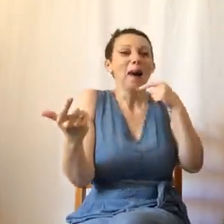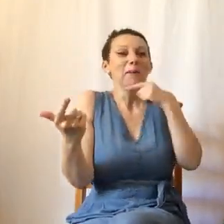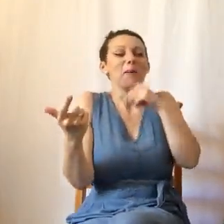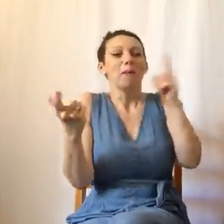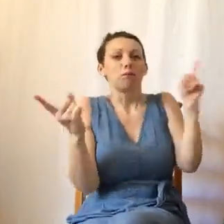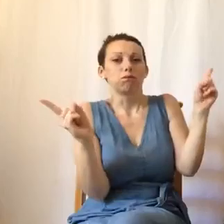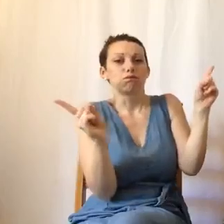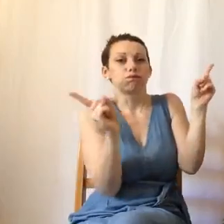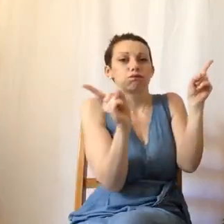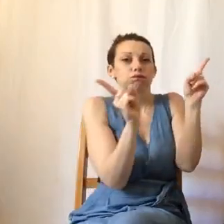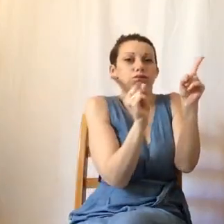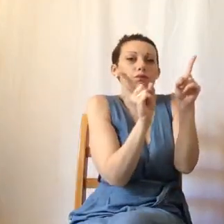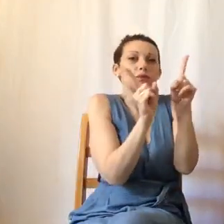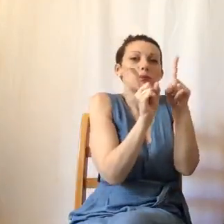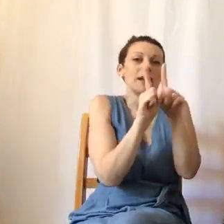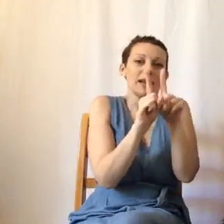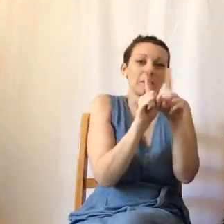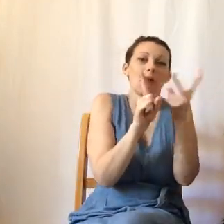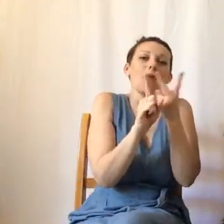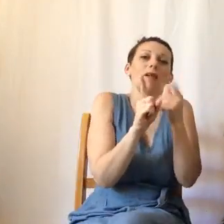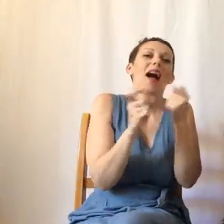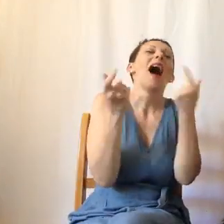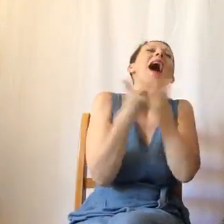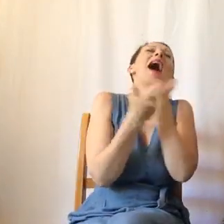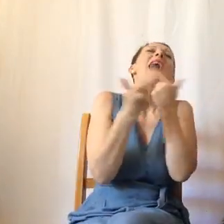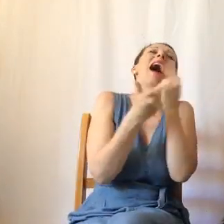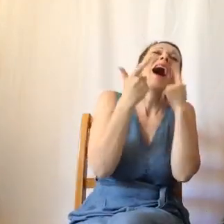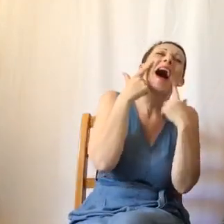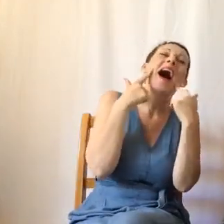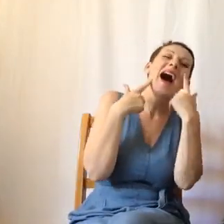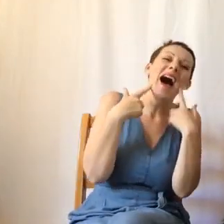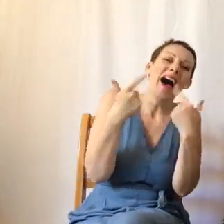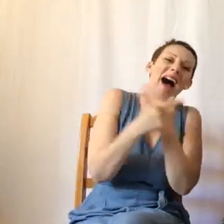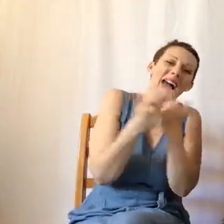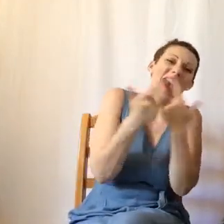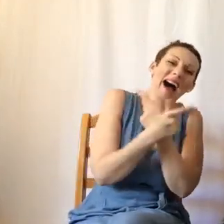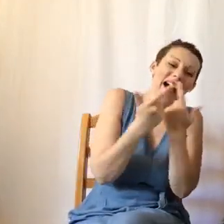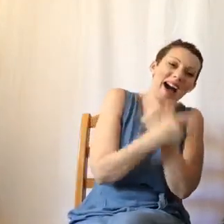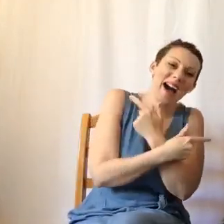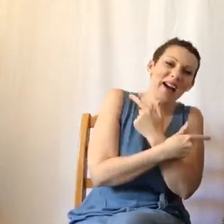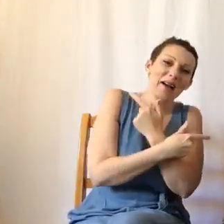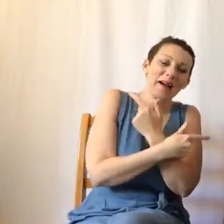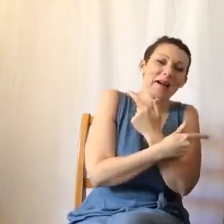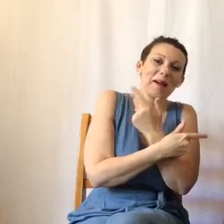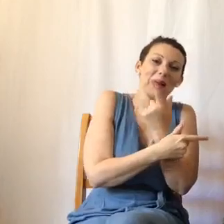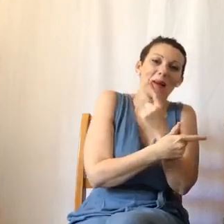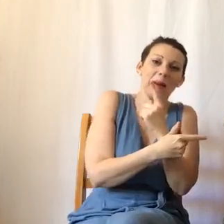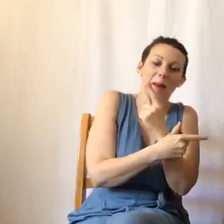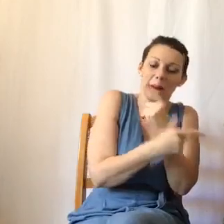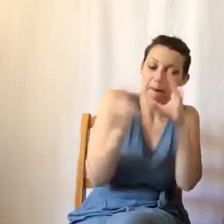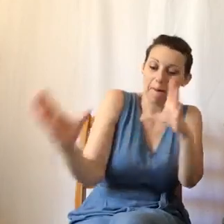streaming down their cheeks. Woblin, without warning, pulled the boy into her arms.